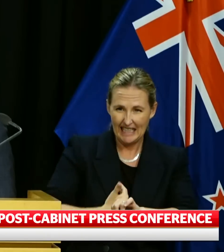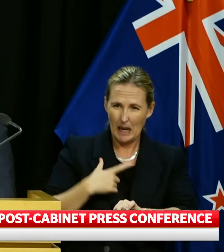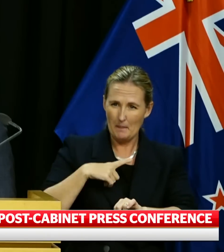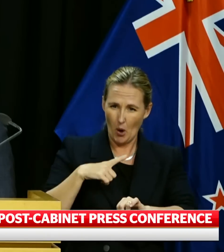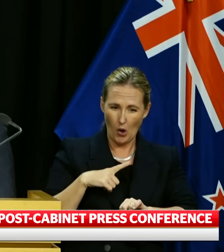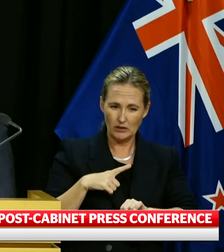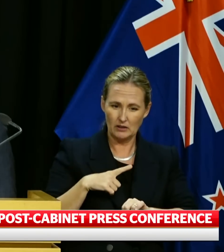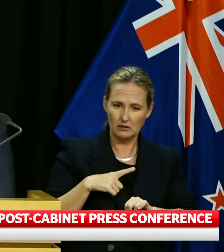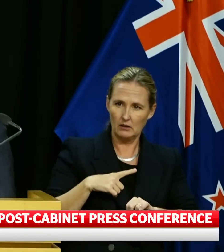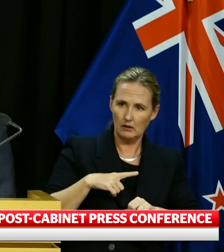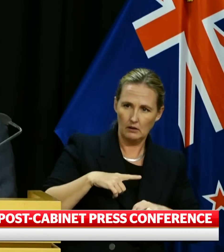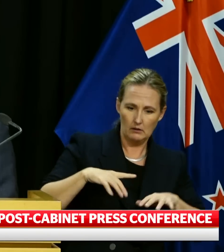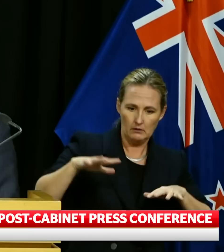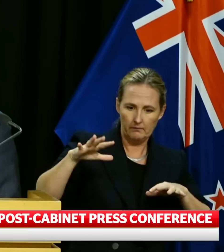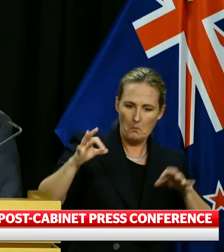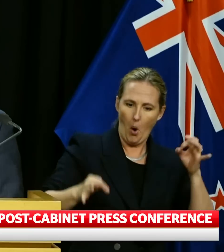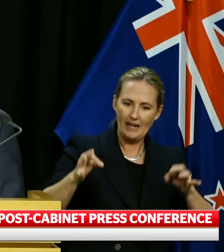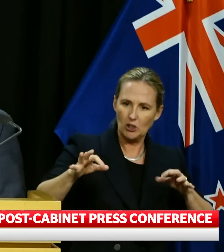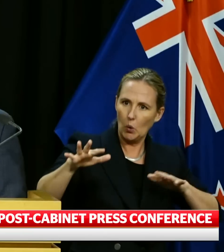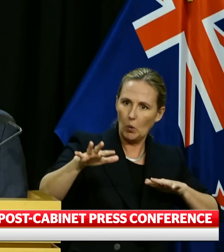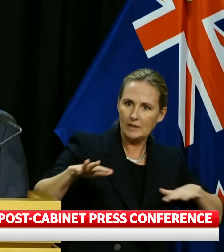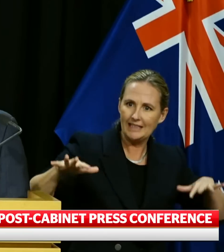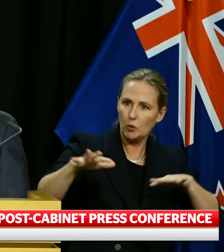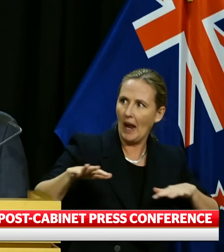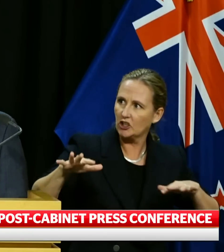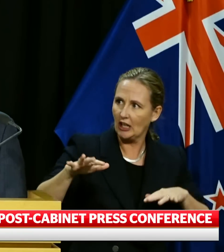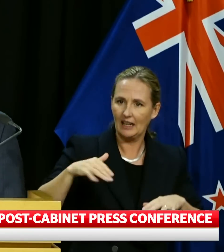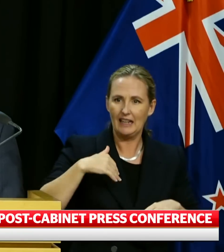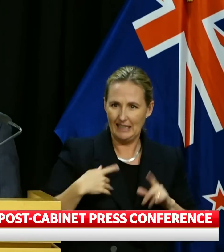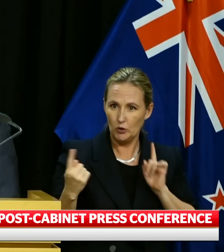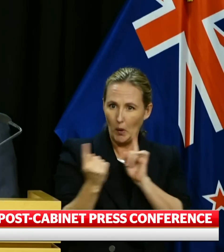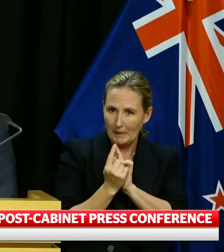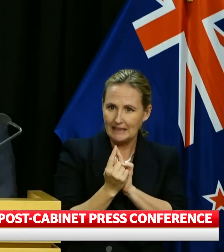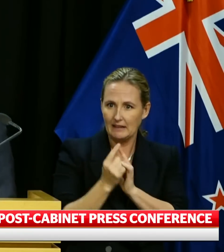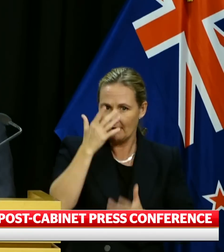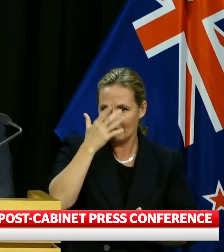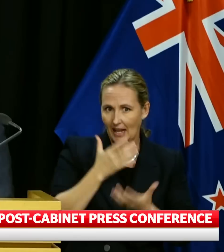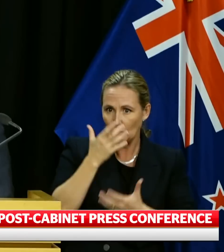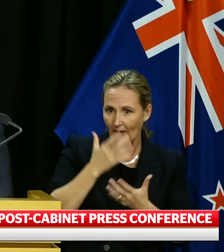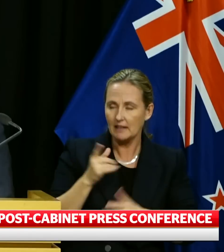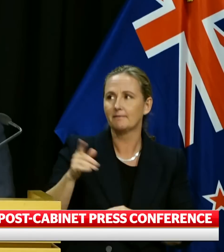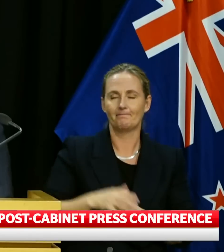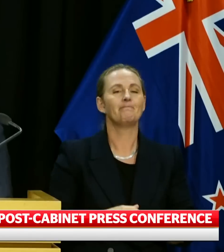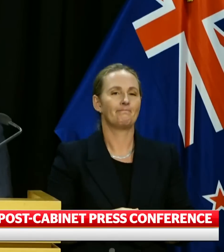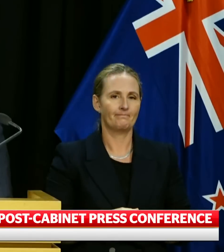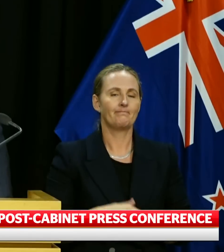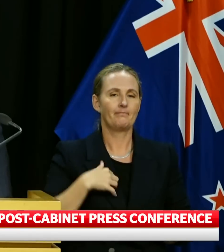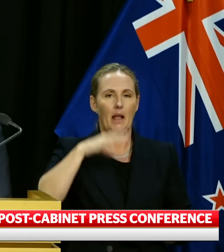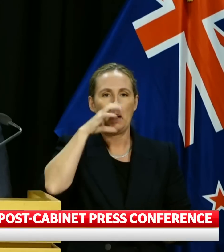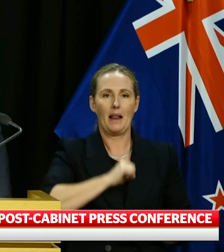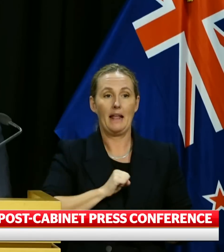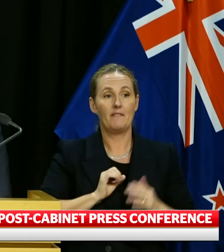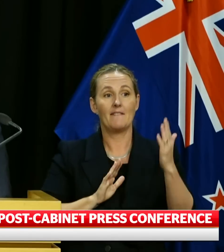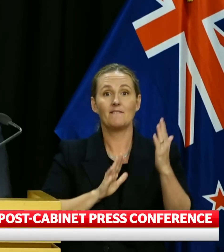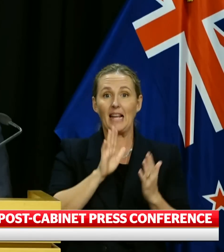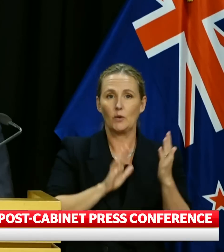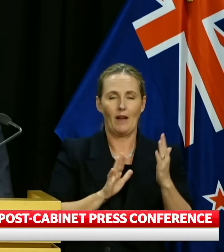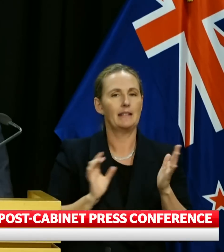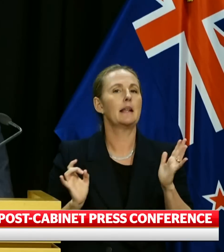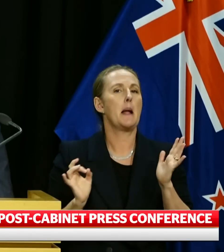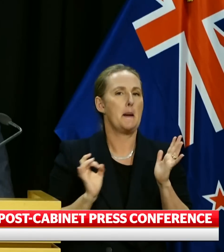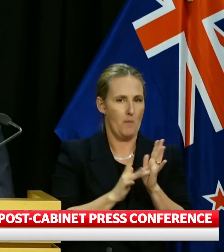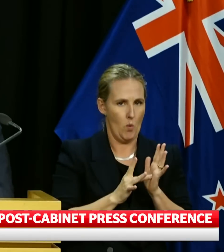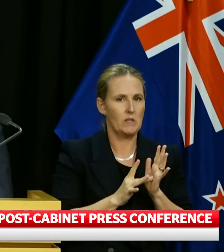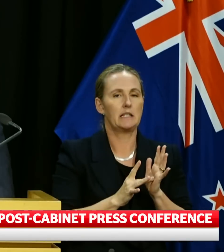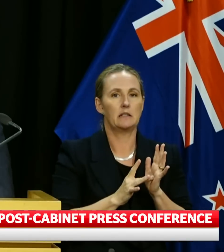in New Zealand. I think, face-to-face meetings are always beneficial in these